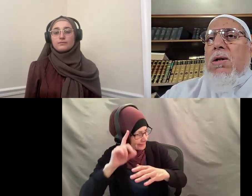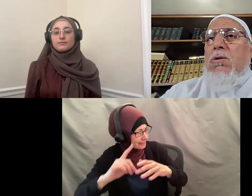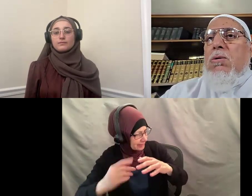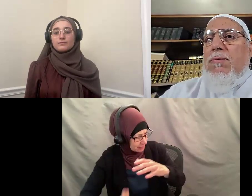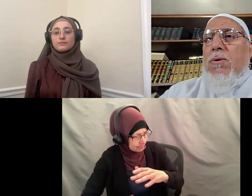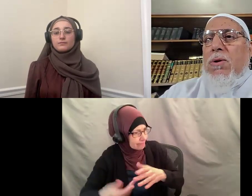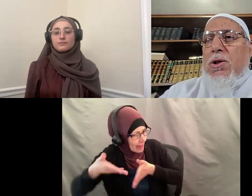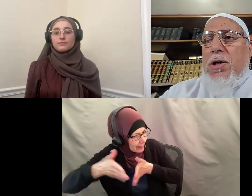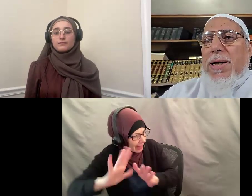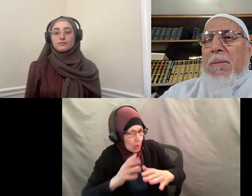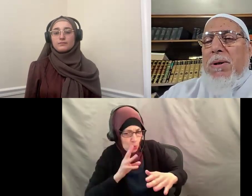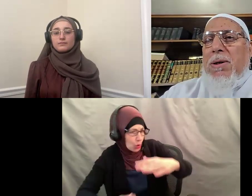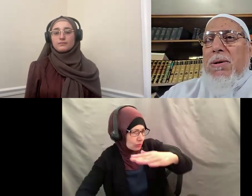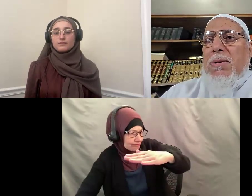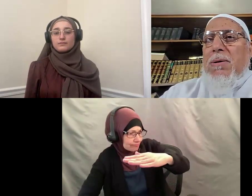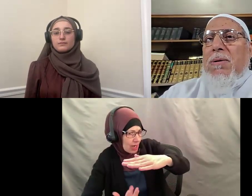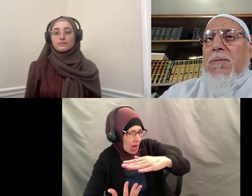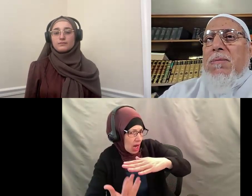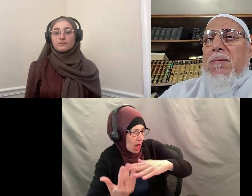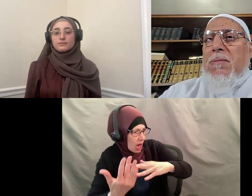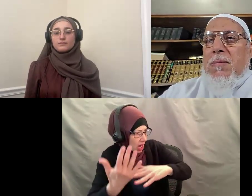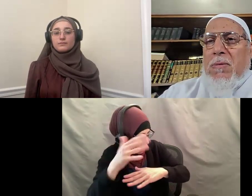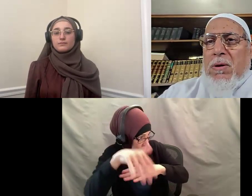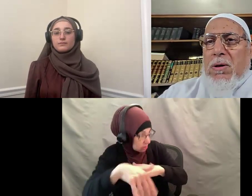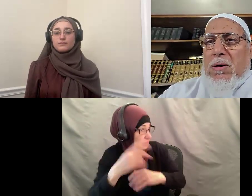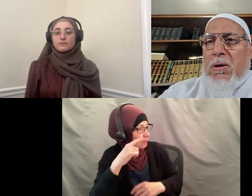but also for the she-camel.